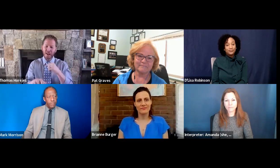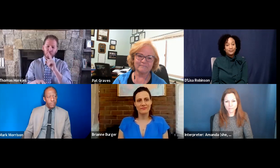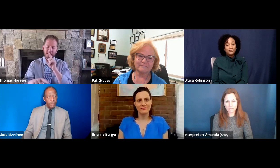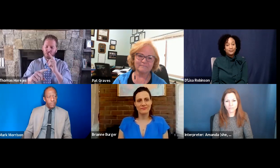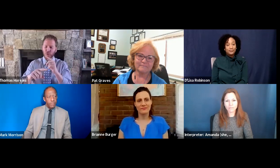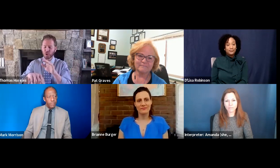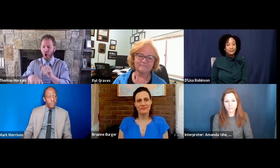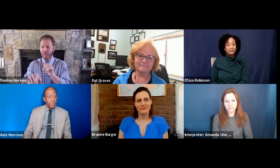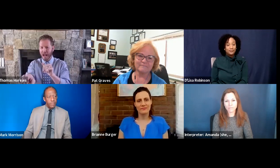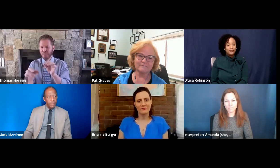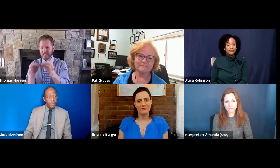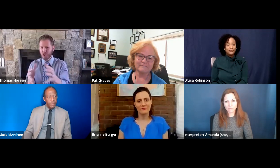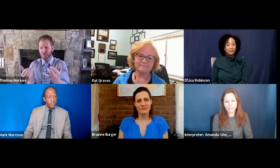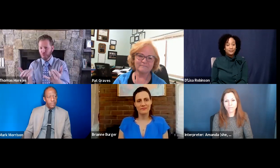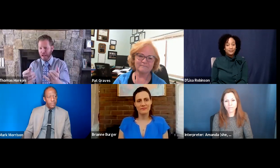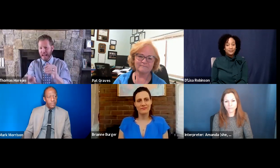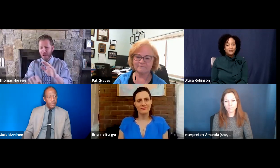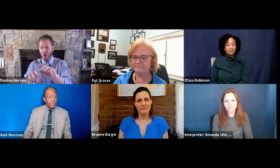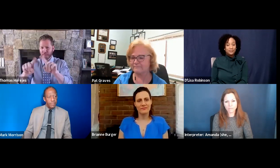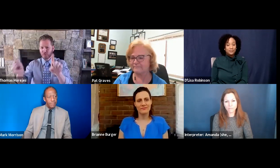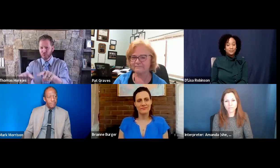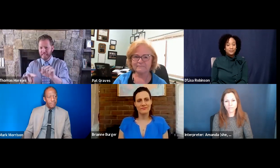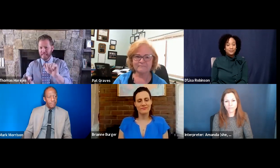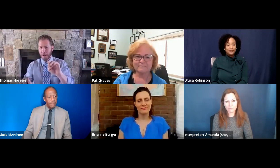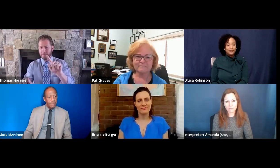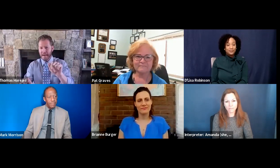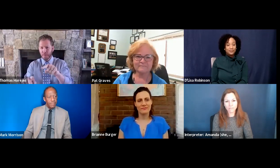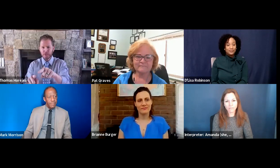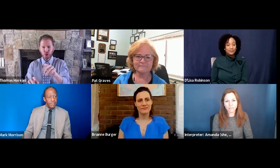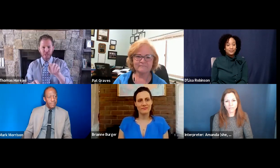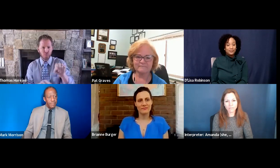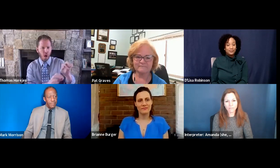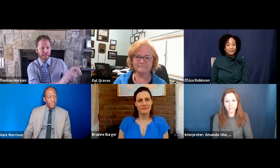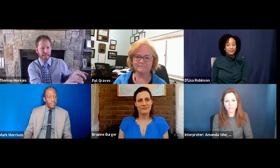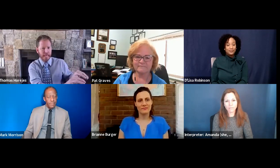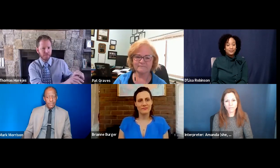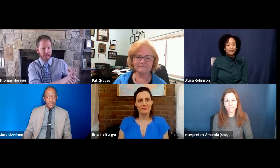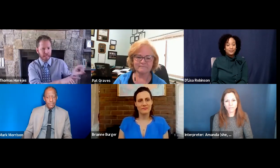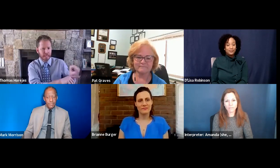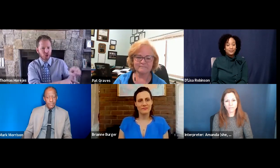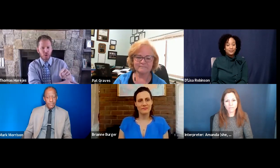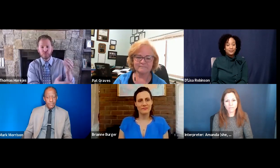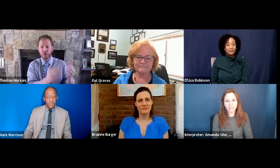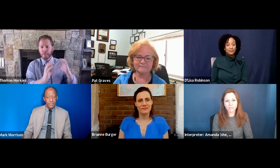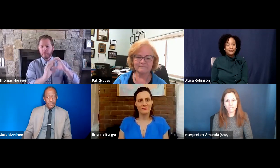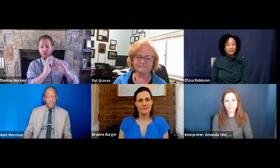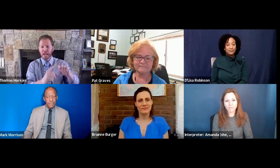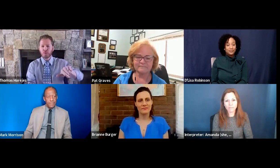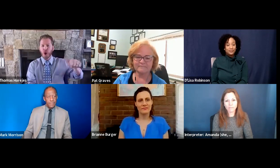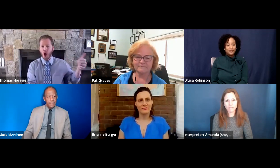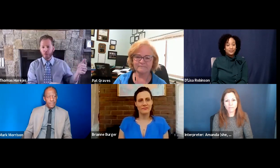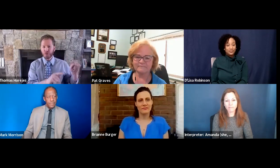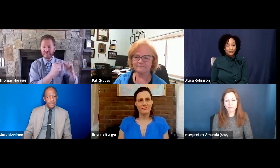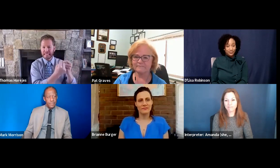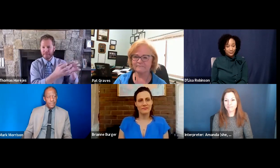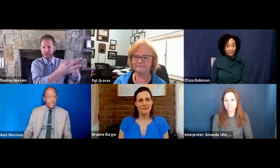I don't know if some of the people in the audience noticed earlier, but we have an interpreter on the screen right now, Amanda, and she